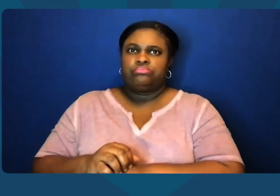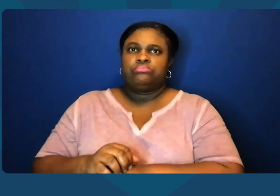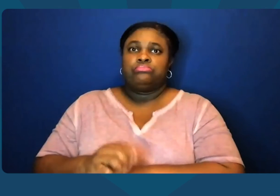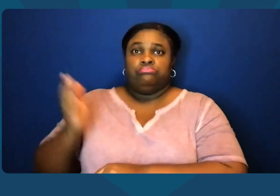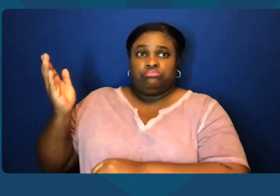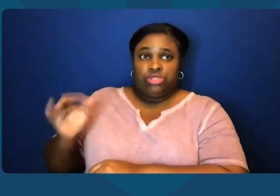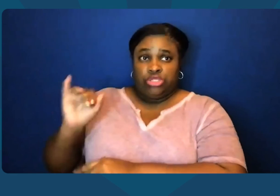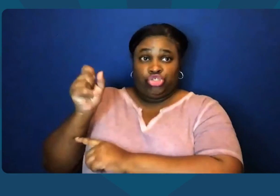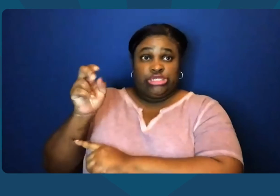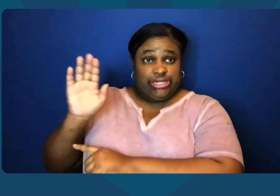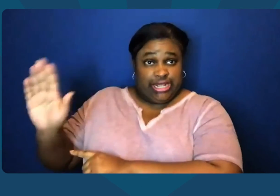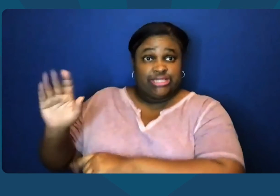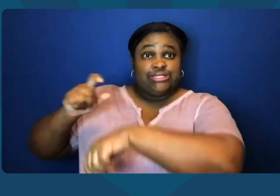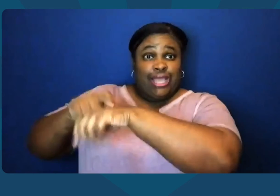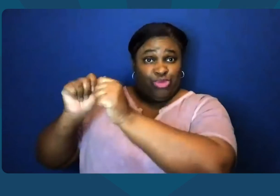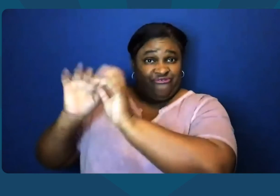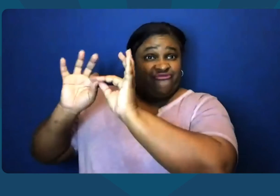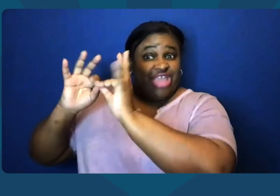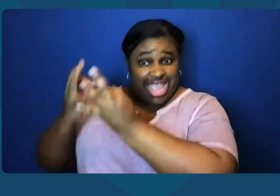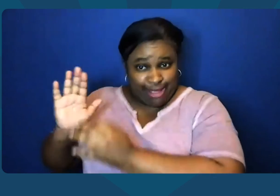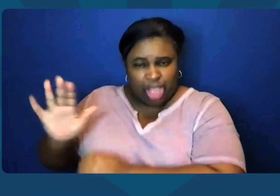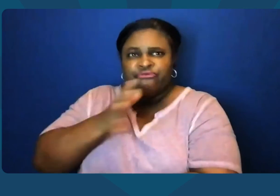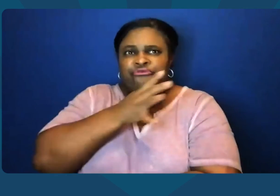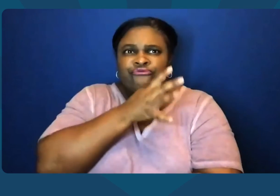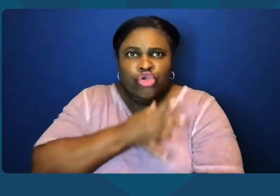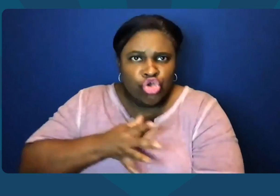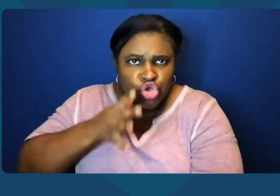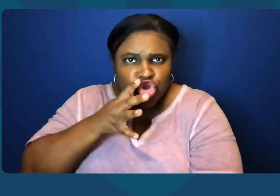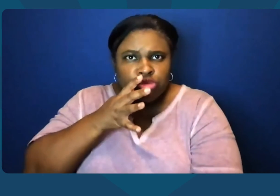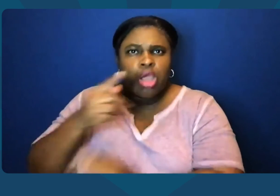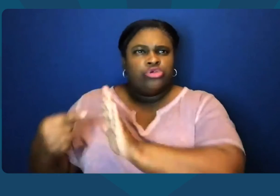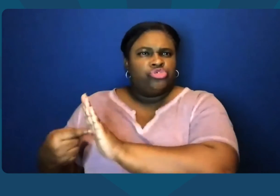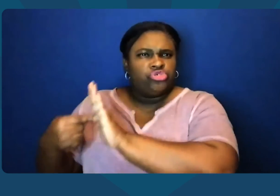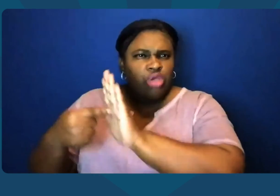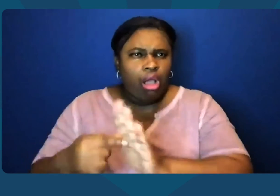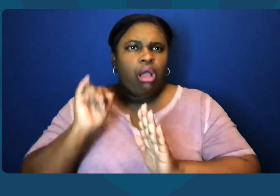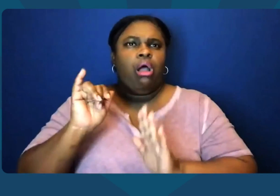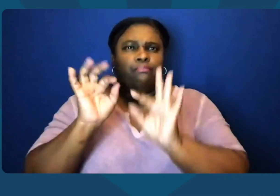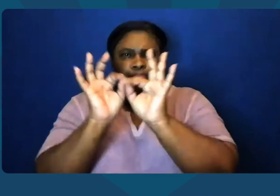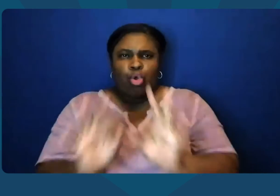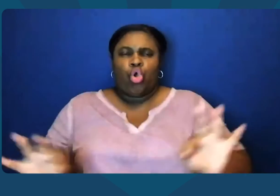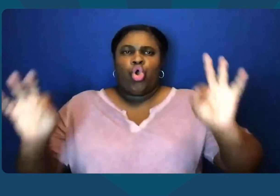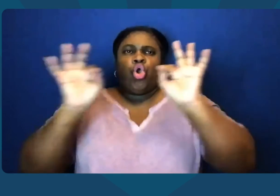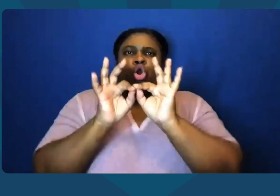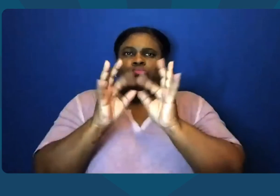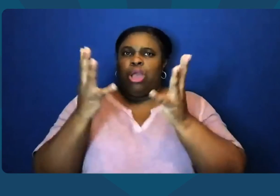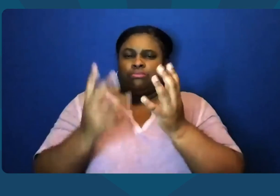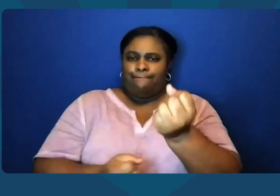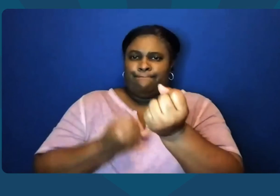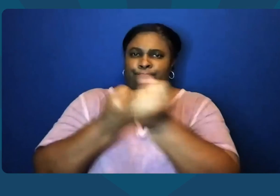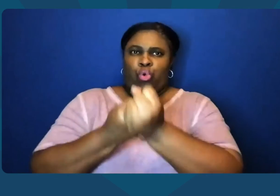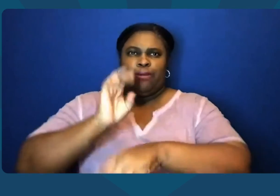It was Justin's time on his family's farms that showed him the importance of having a